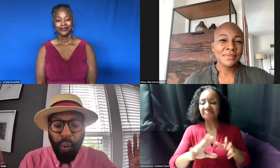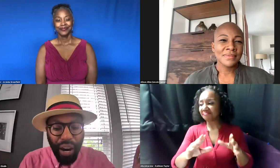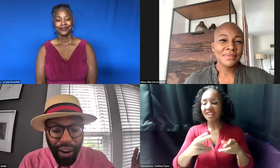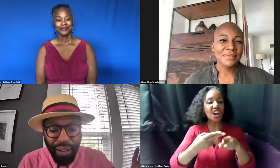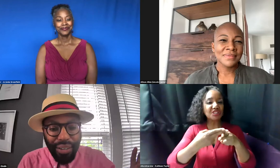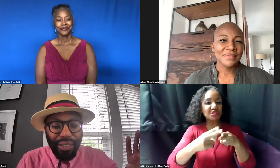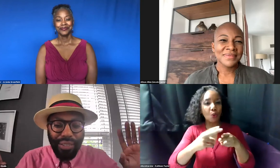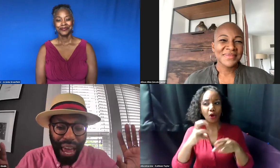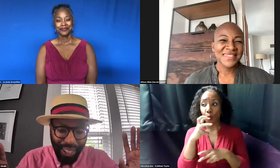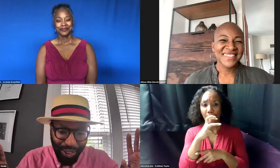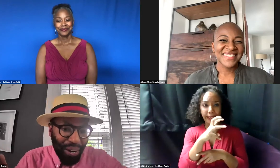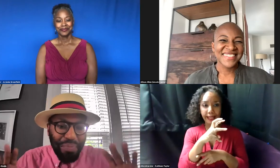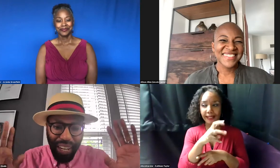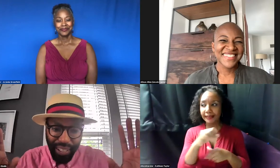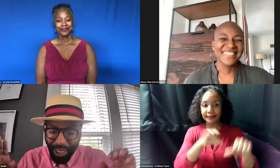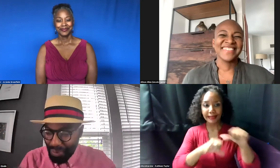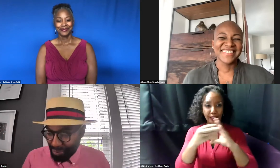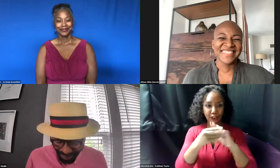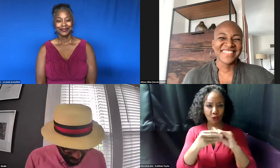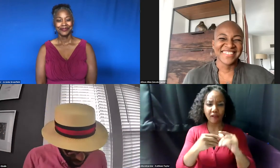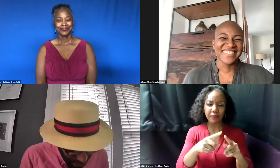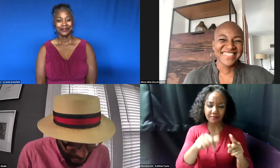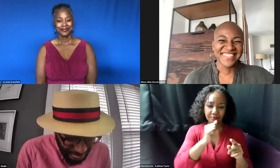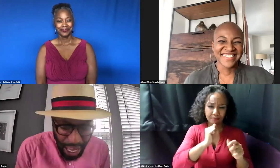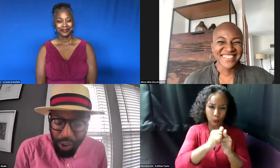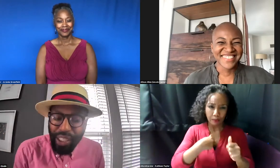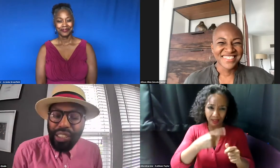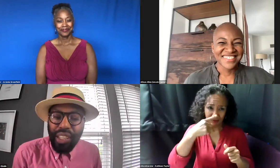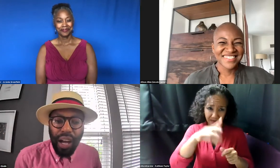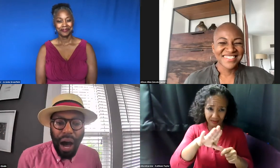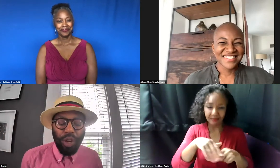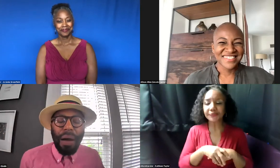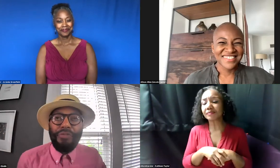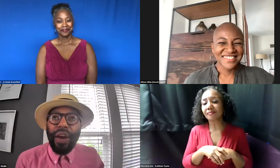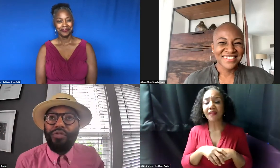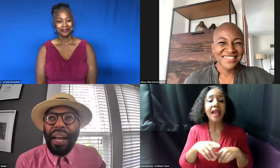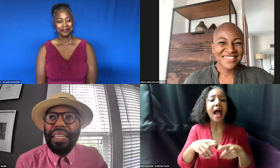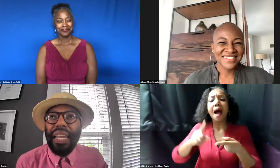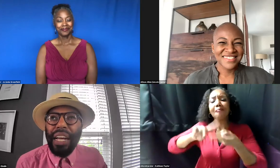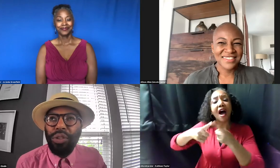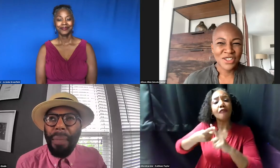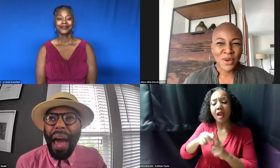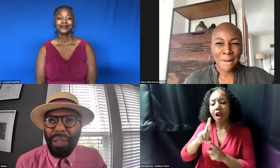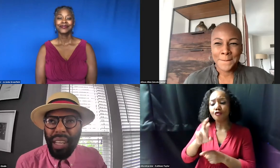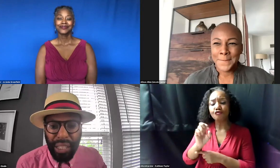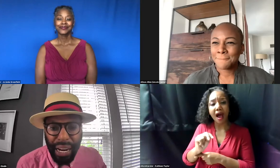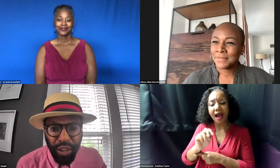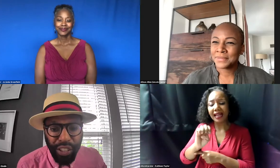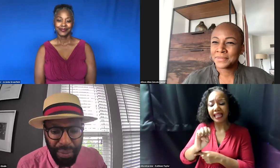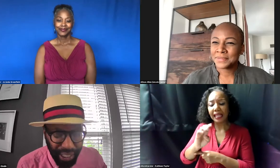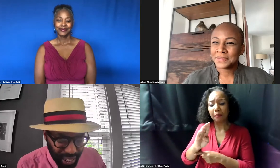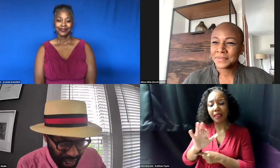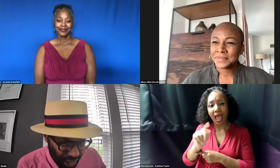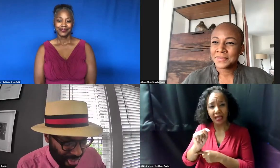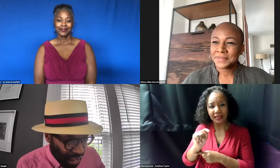quick, weird science story, but indulge me. So I was talking to my friend, Ron Eglash, who's a mathematician out of